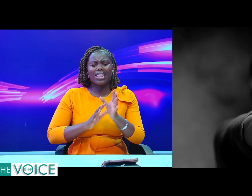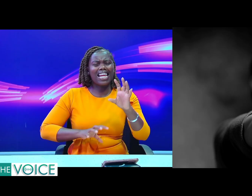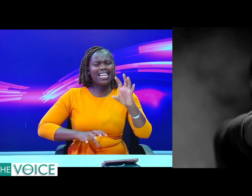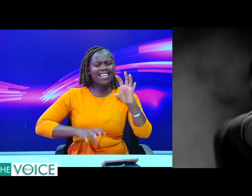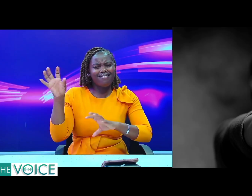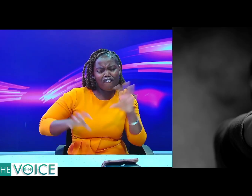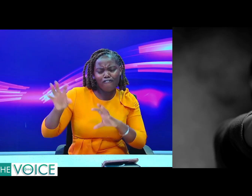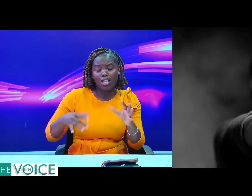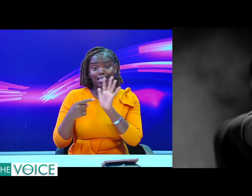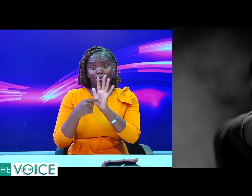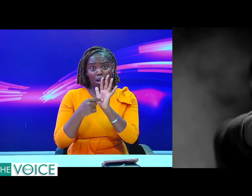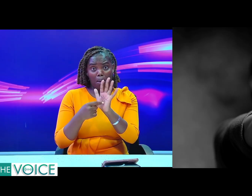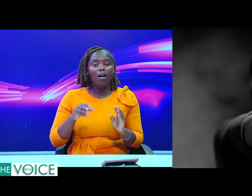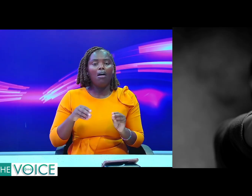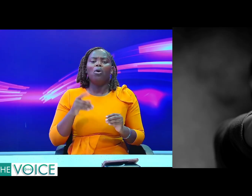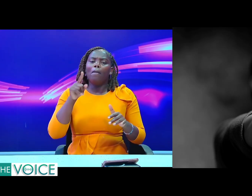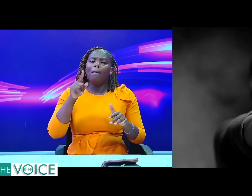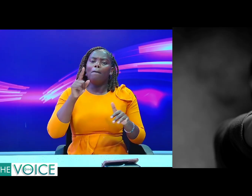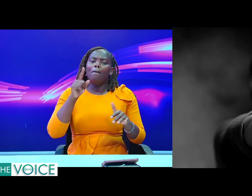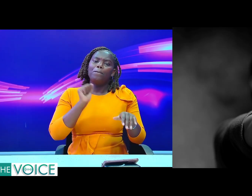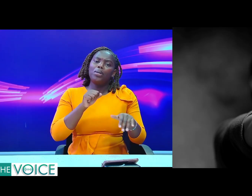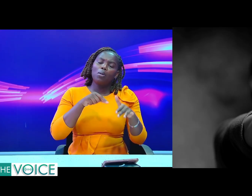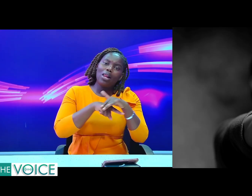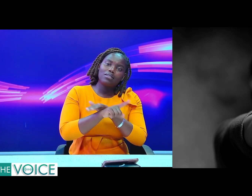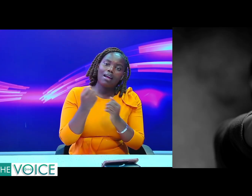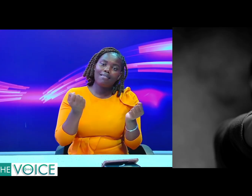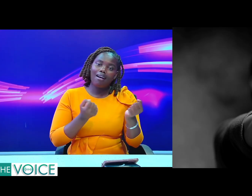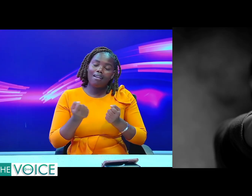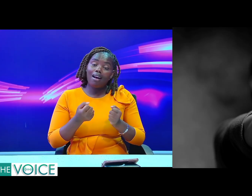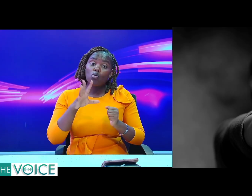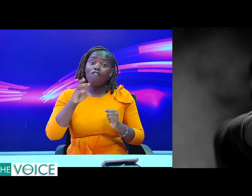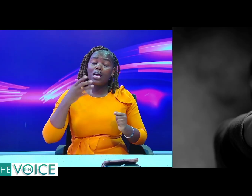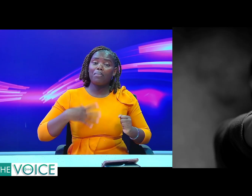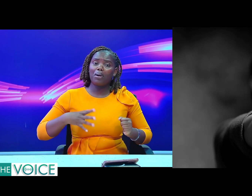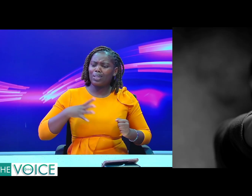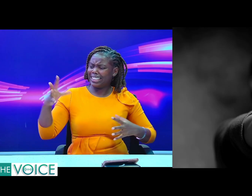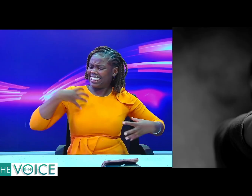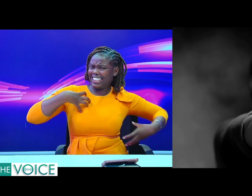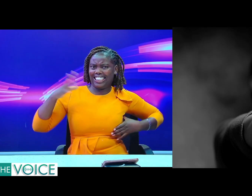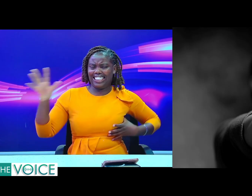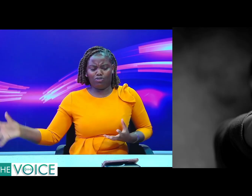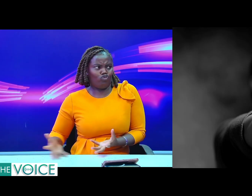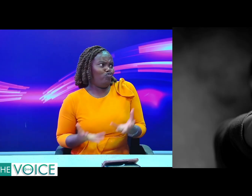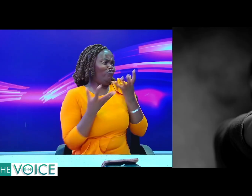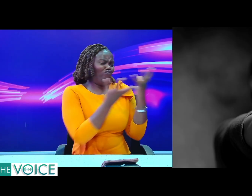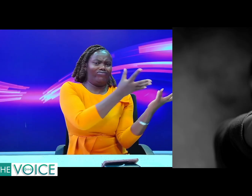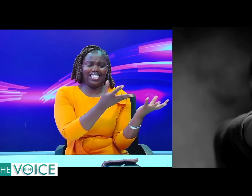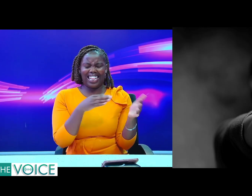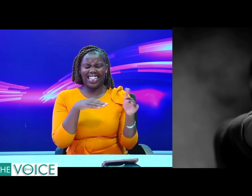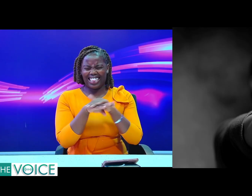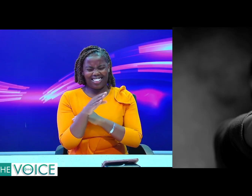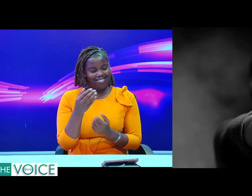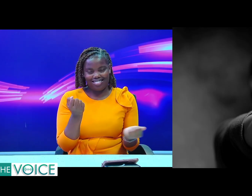who are guardians and supposed to care for them, sometimes, get in and harass them, force them.